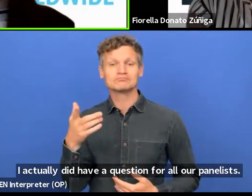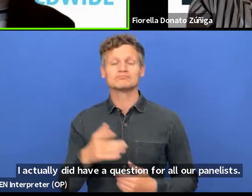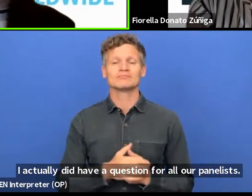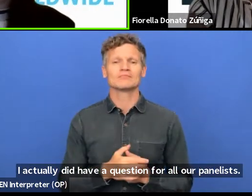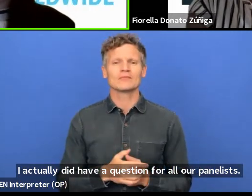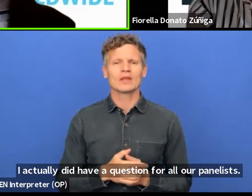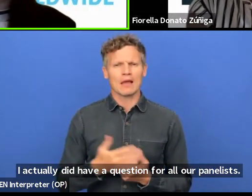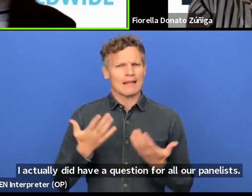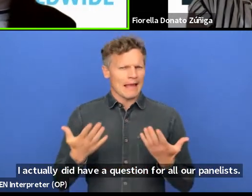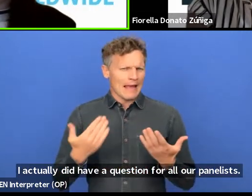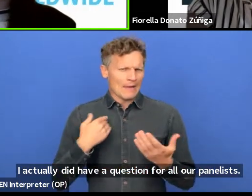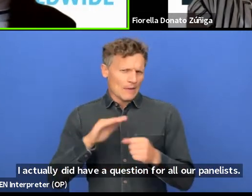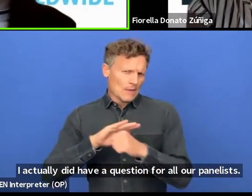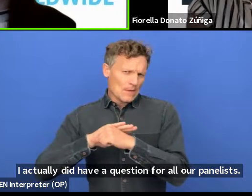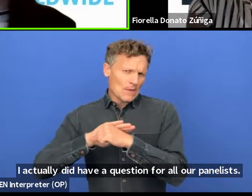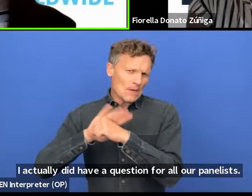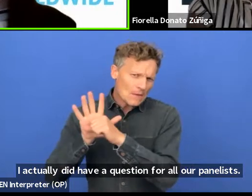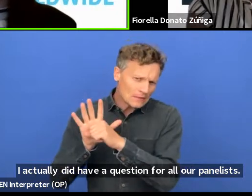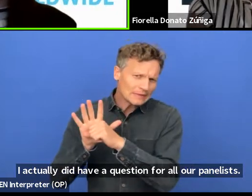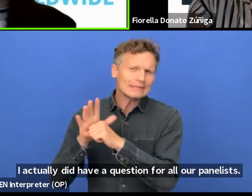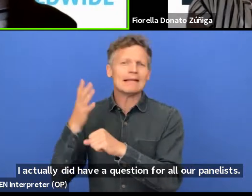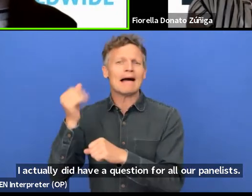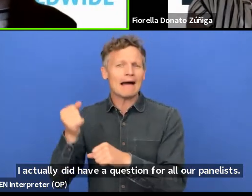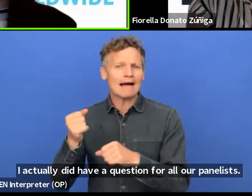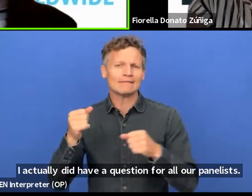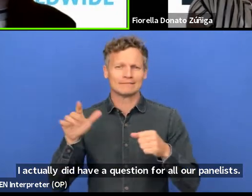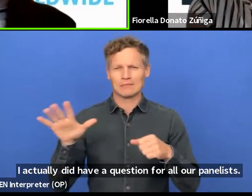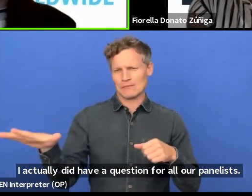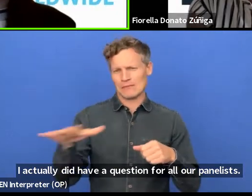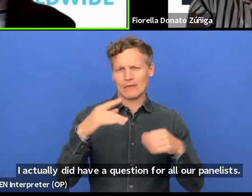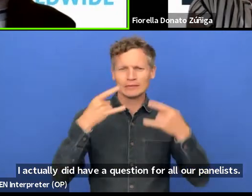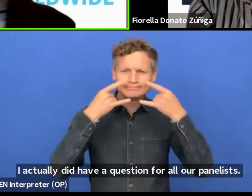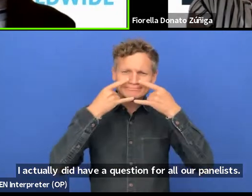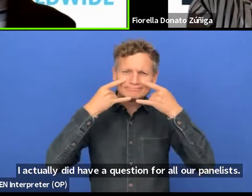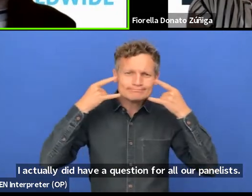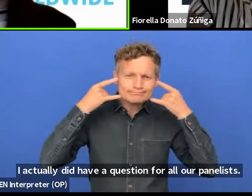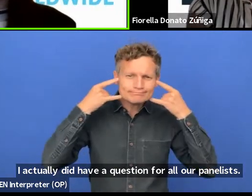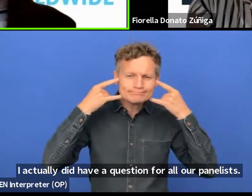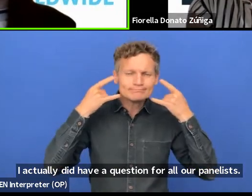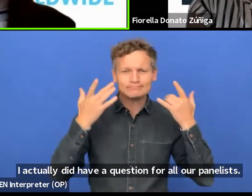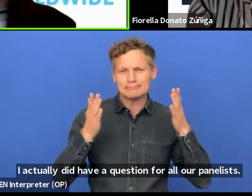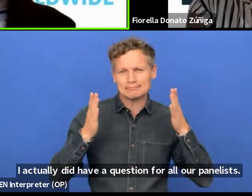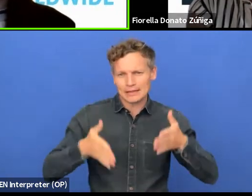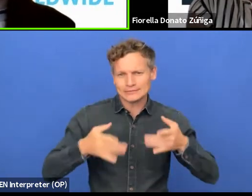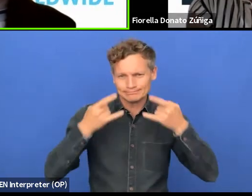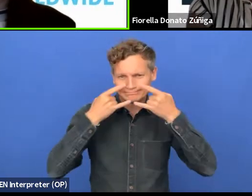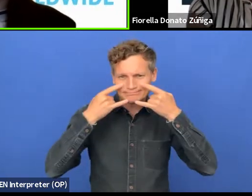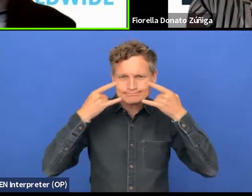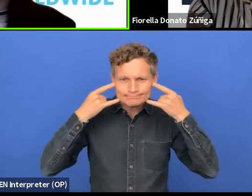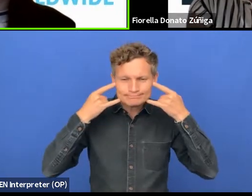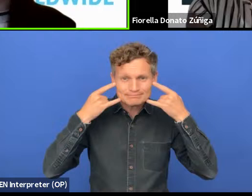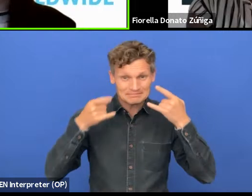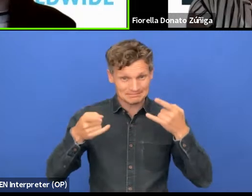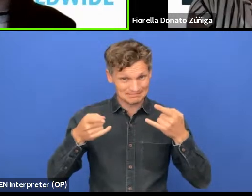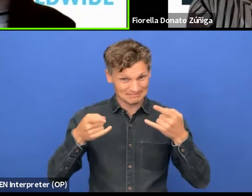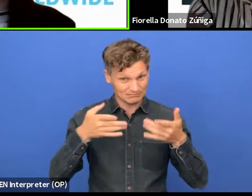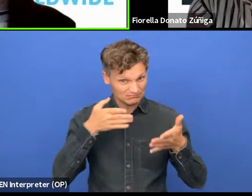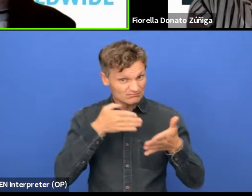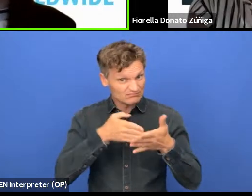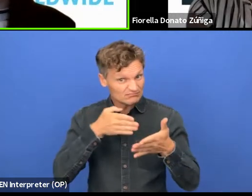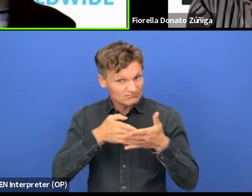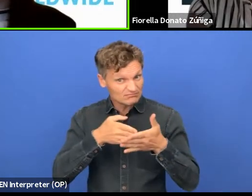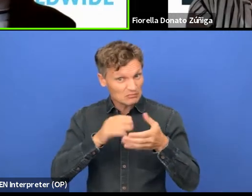are mask wearing mandates. Has that been a problem for the deaf or hard of hearing